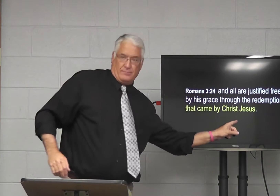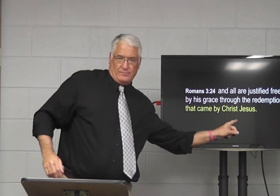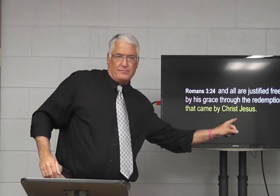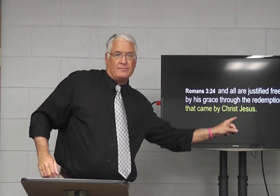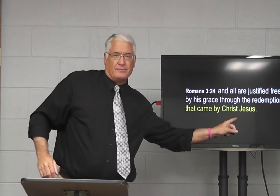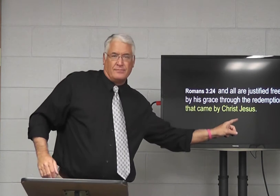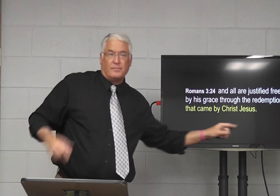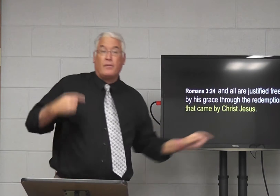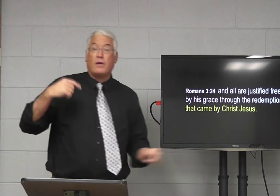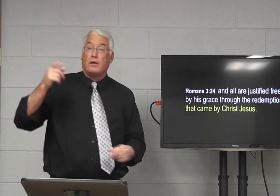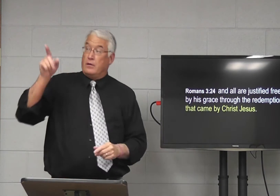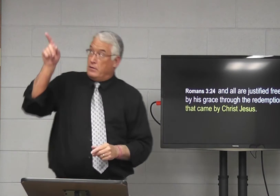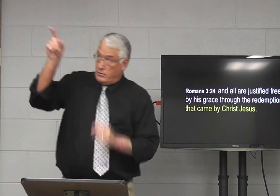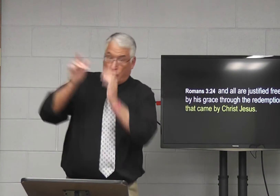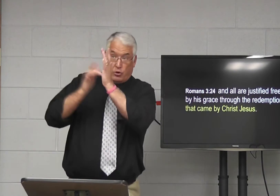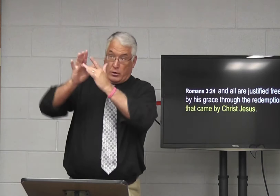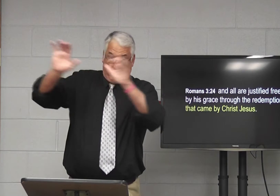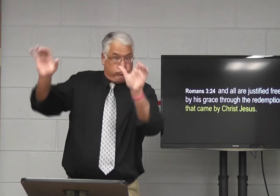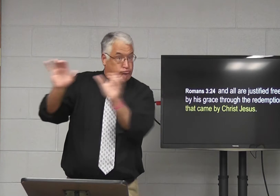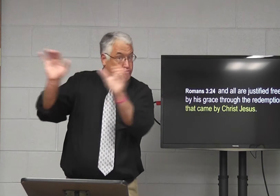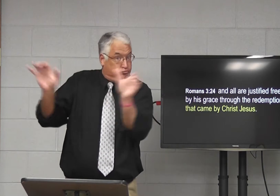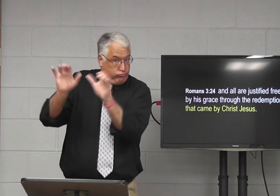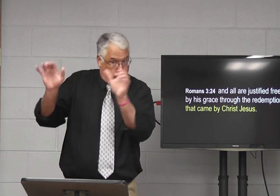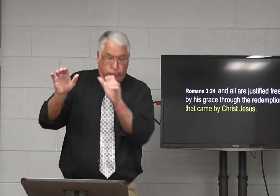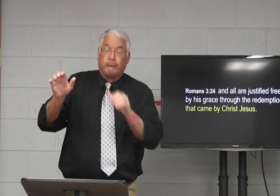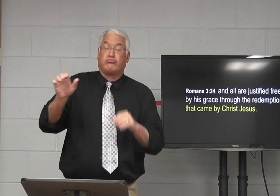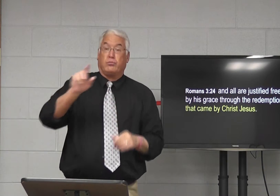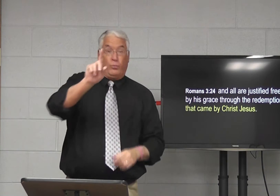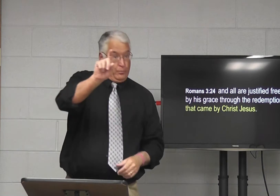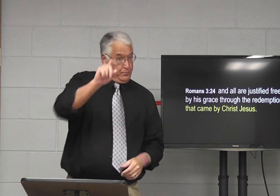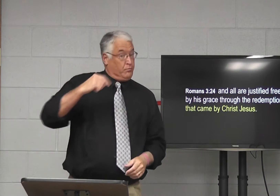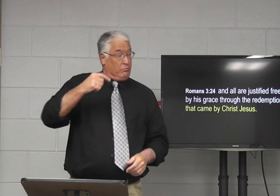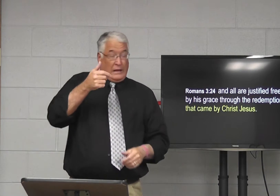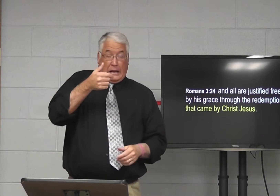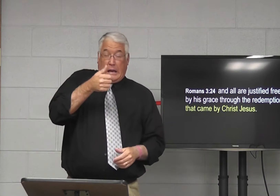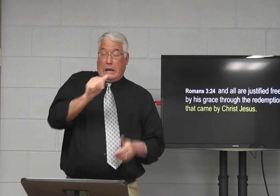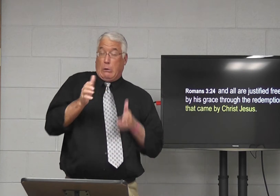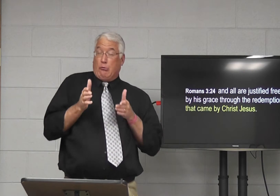So that came by Jesus Christ. Jesus Christ in his doing.